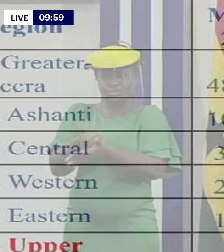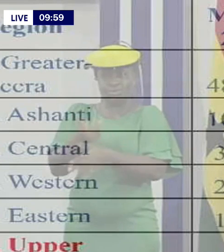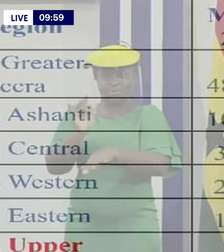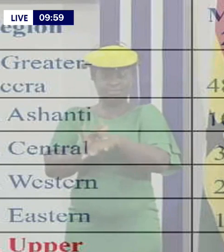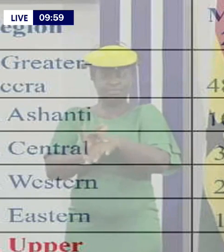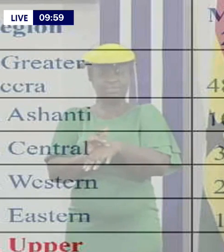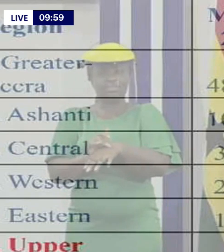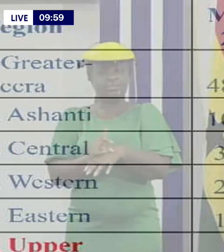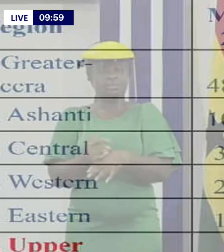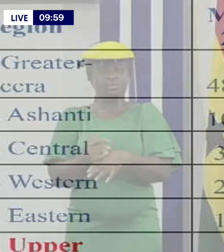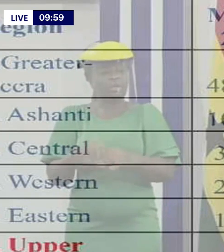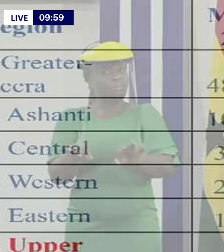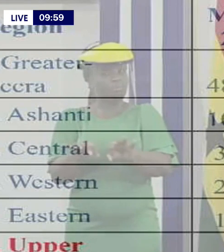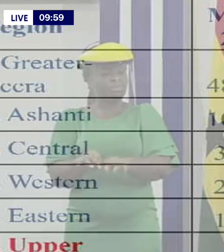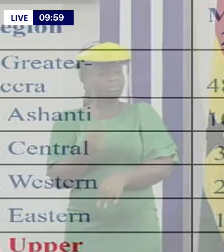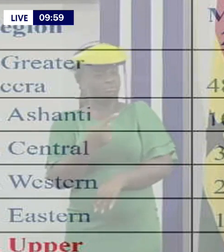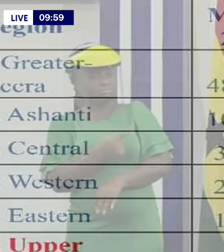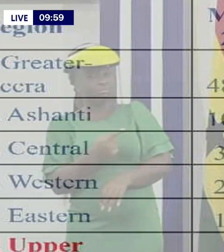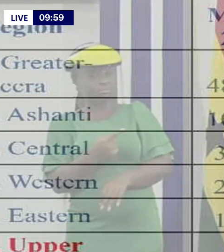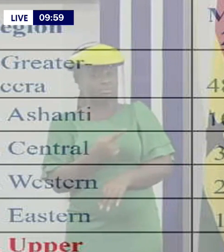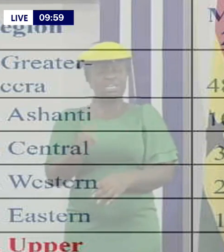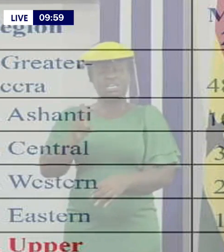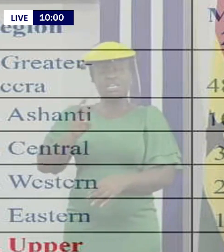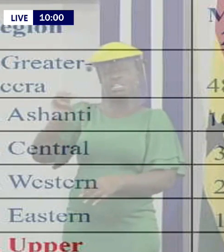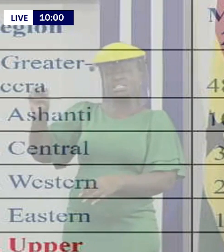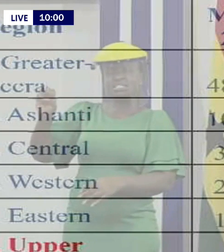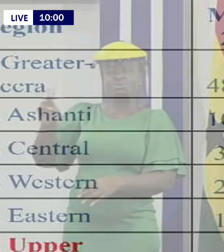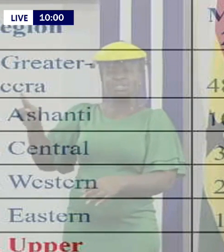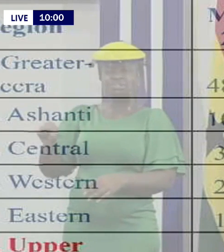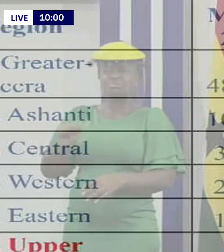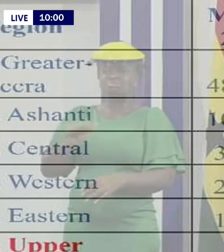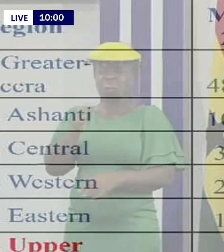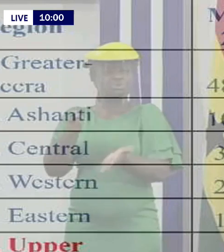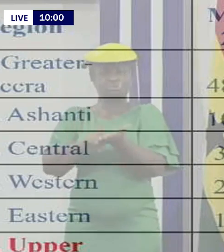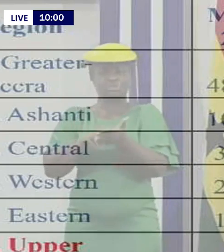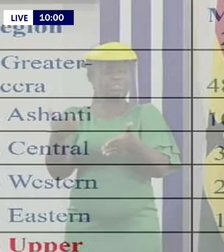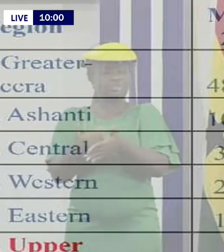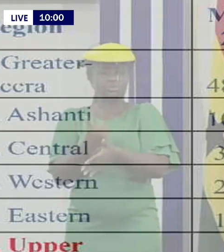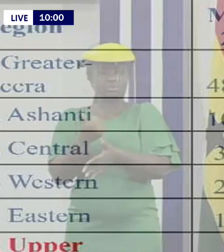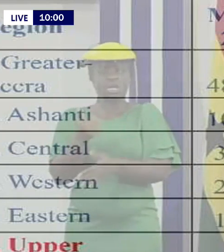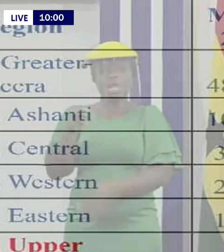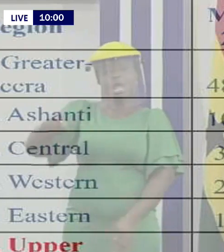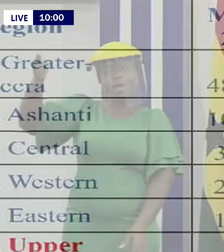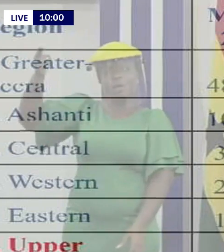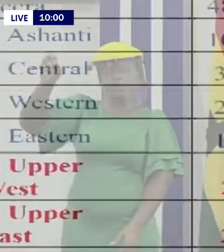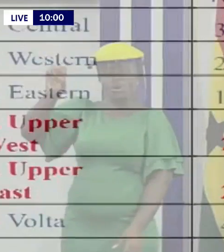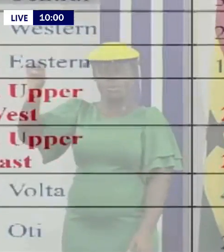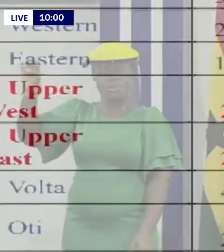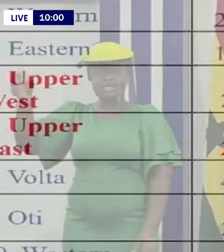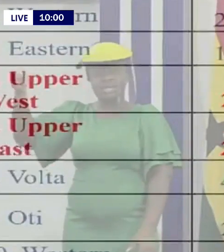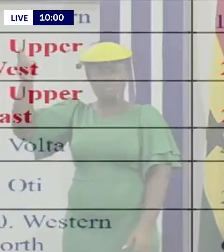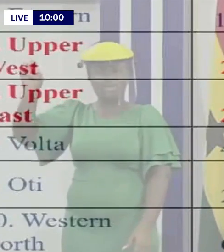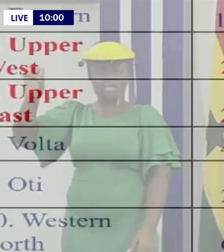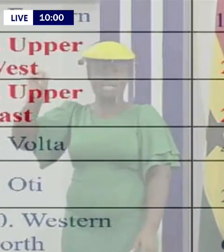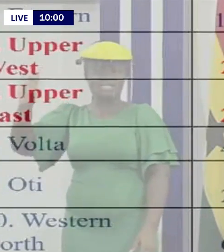from, because those are very important to us. Eastern has not reported a case for a while. Upper West, Upper East have also